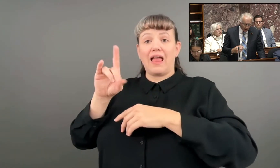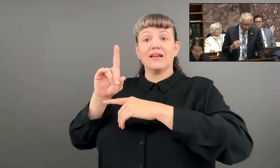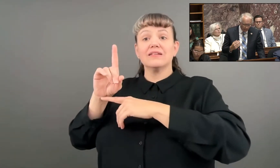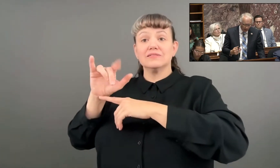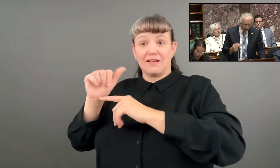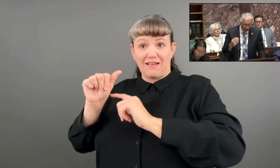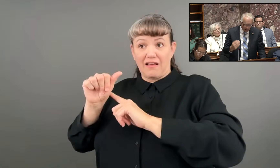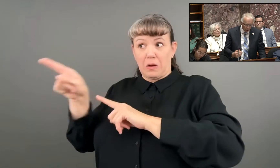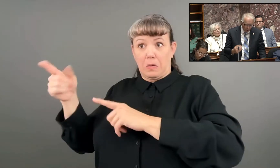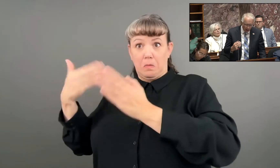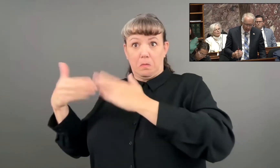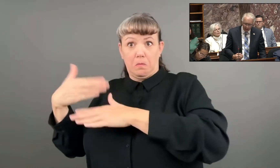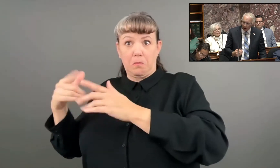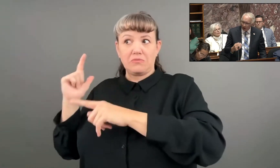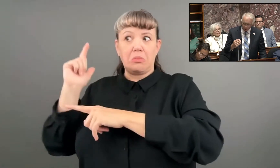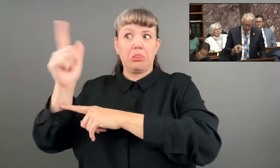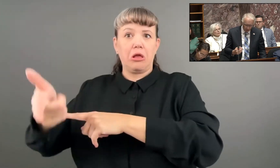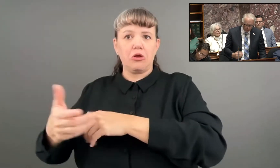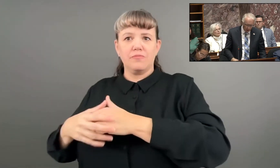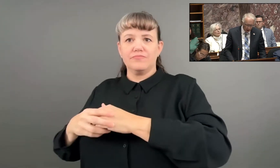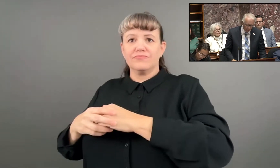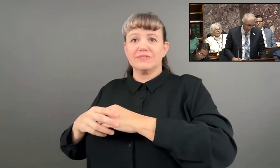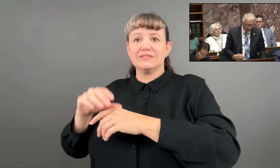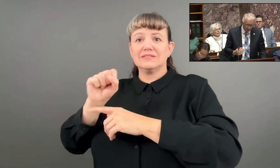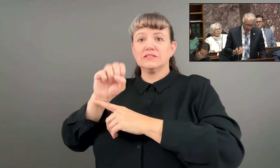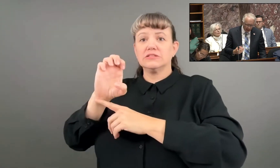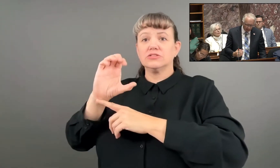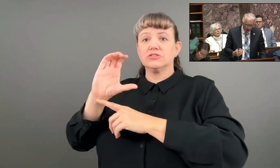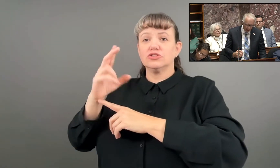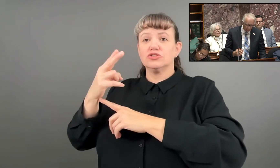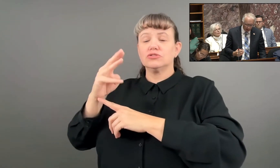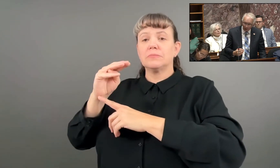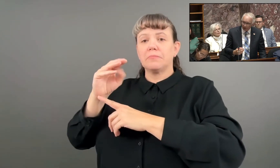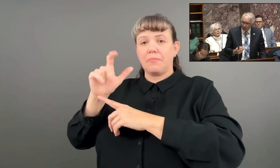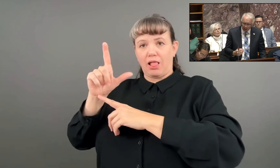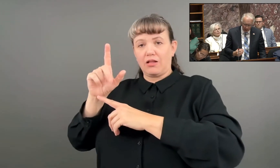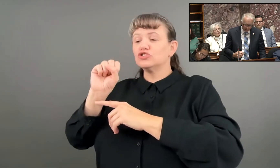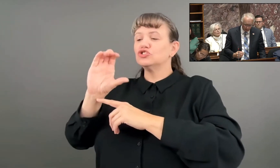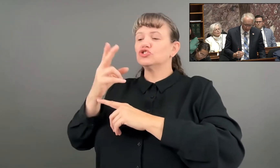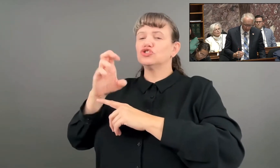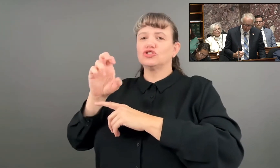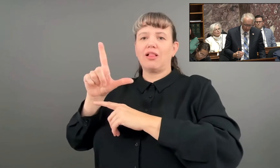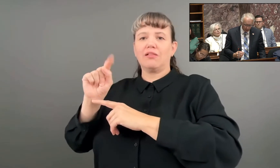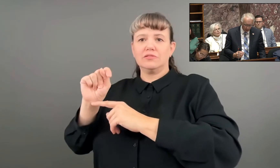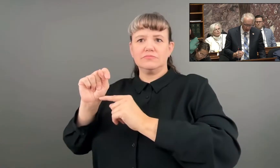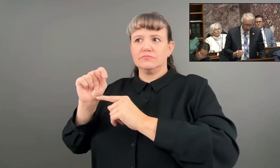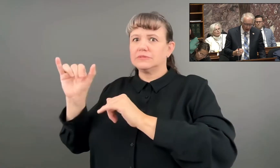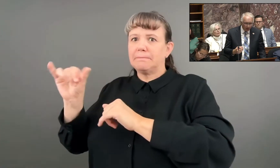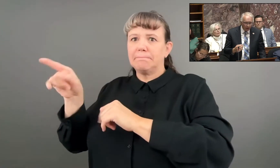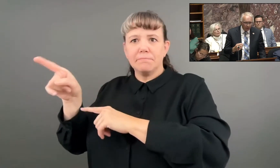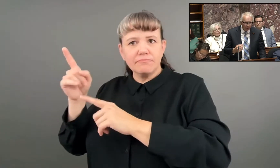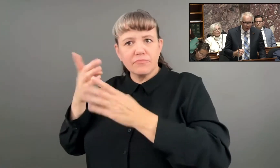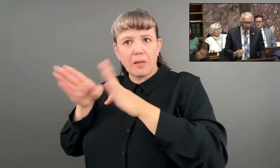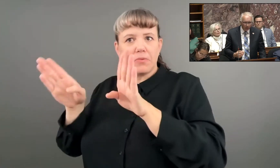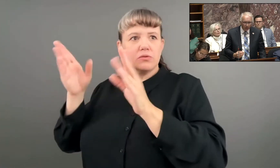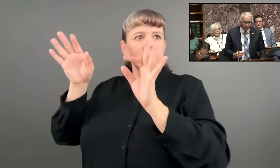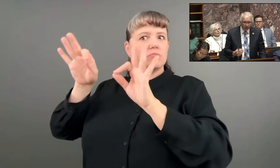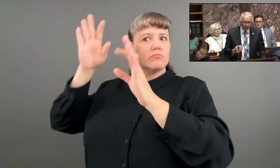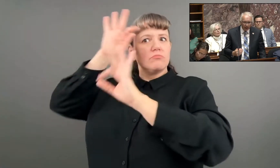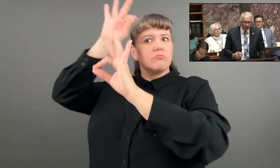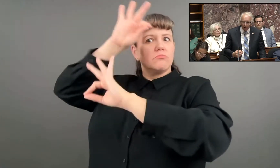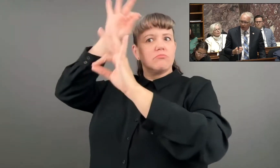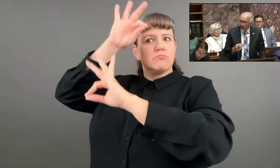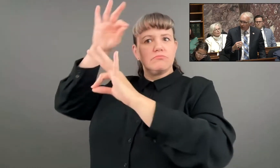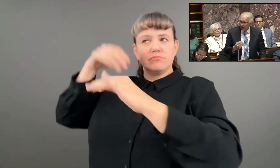released. The public had no idea what was going on with these, as well as many others. This House,